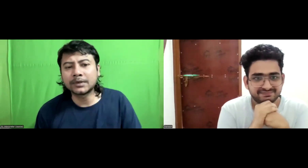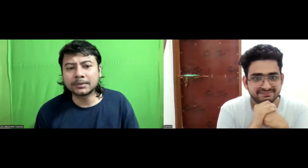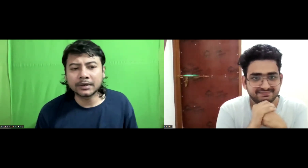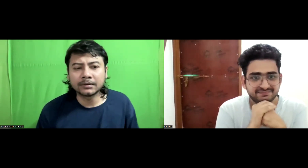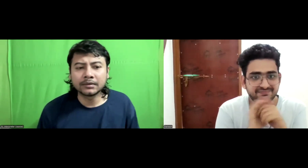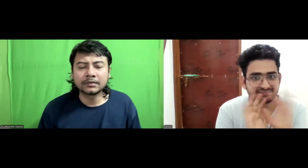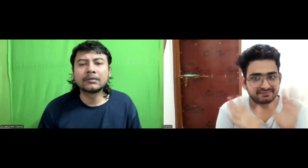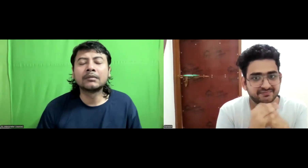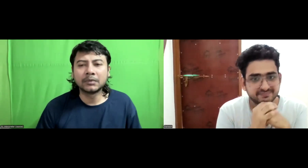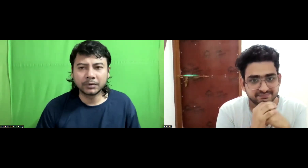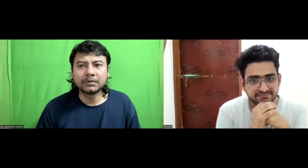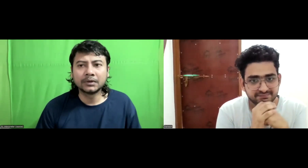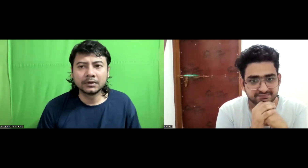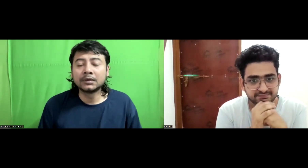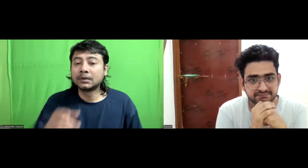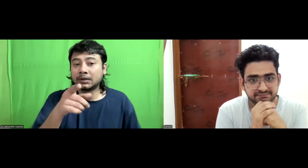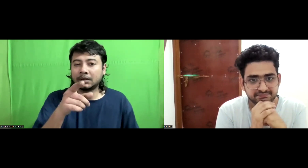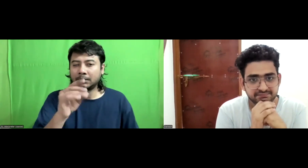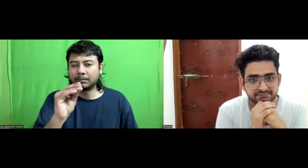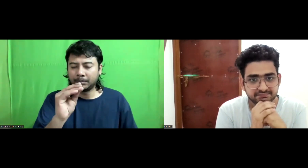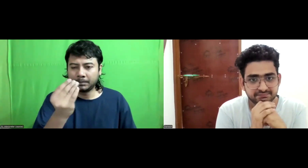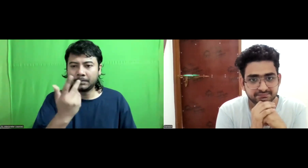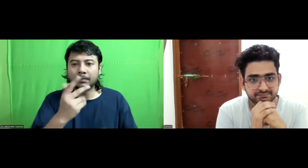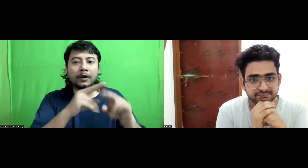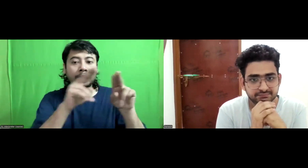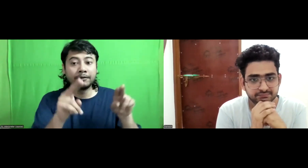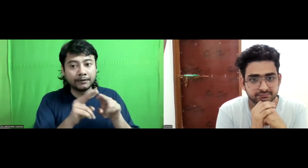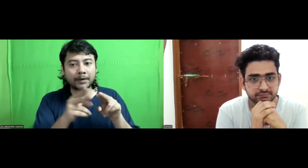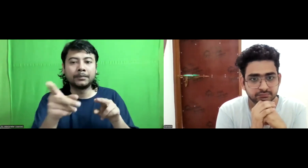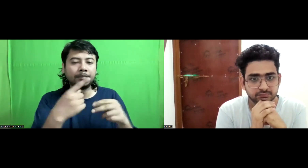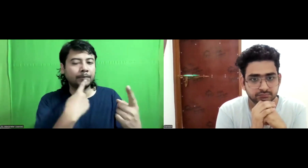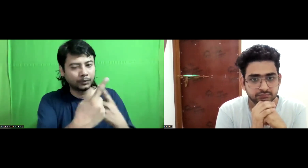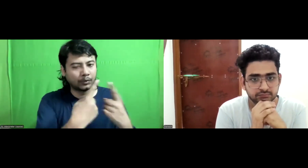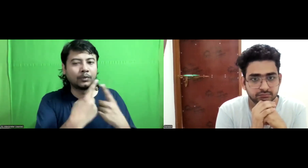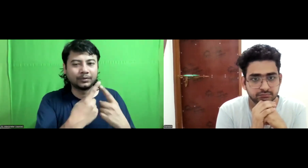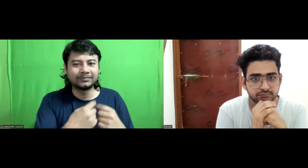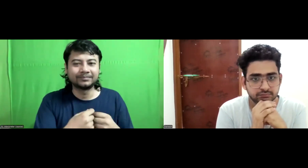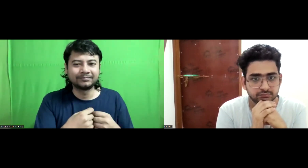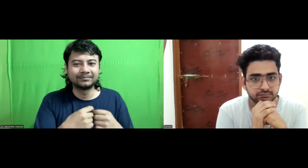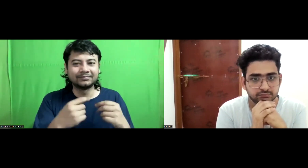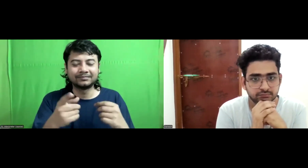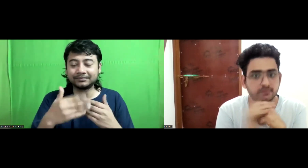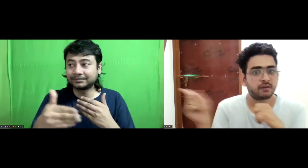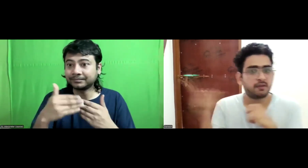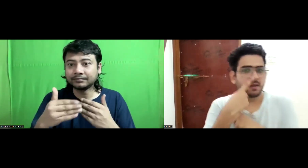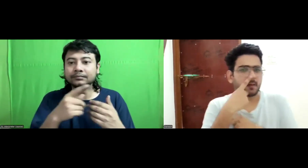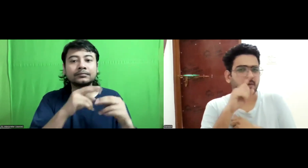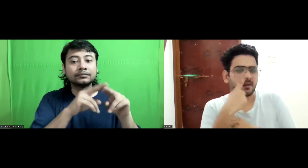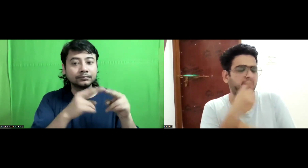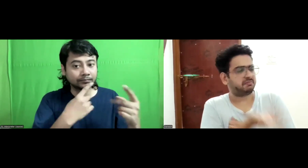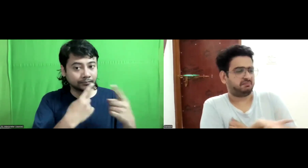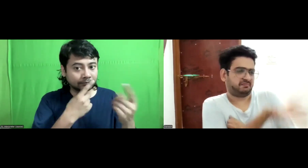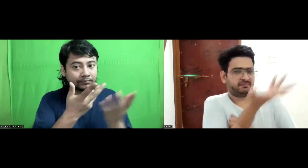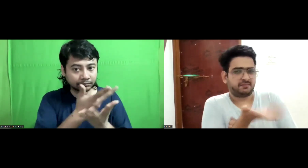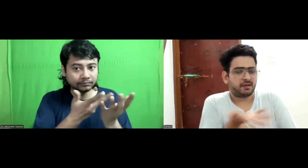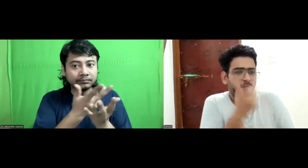or discuss with something. you discuss with your family first, because family should also have consensus. They should also not